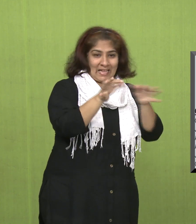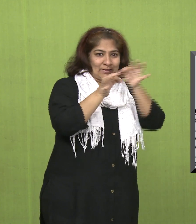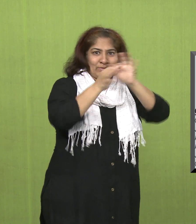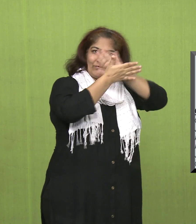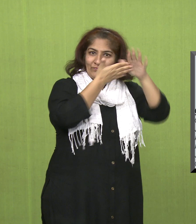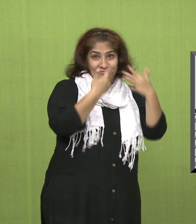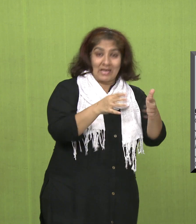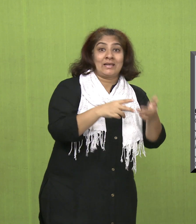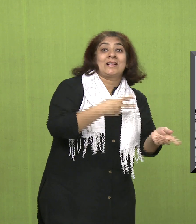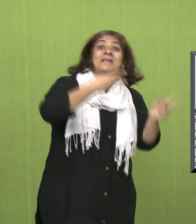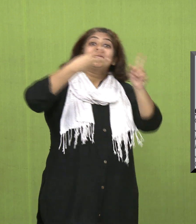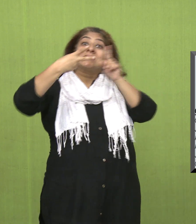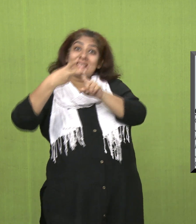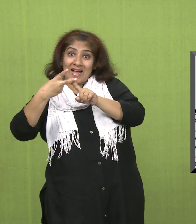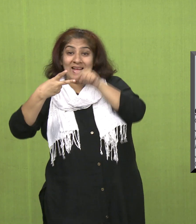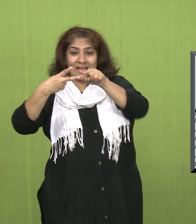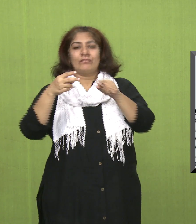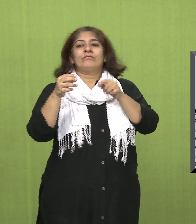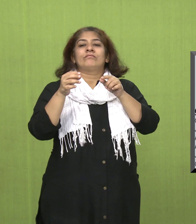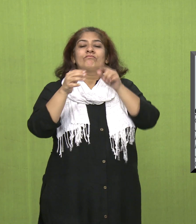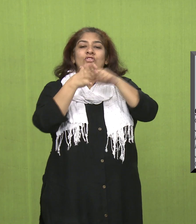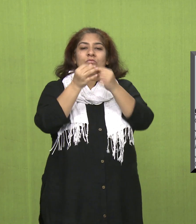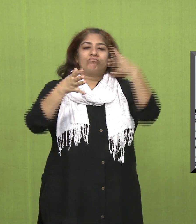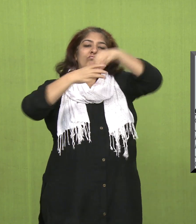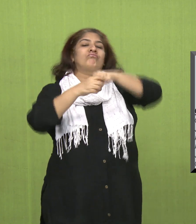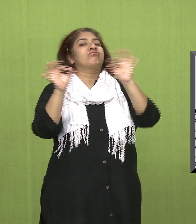Off-the-job methods, let's understand these now.